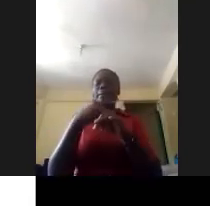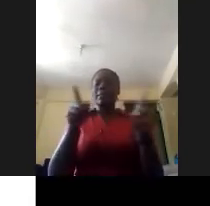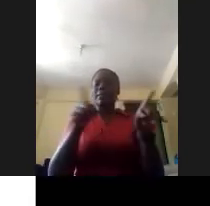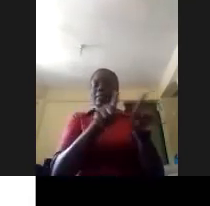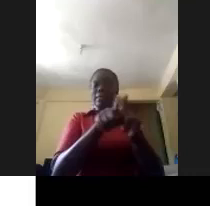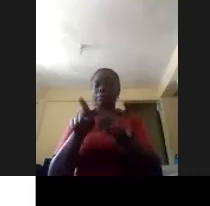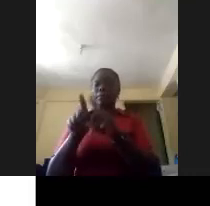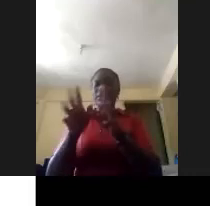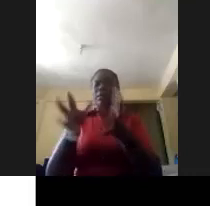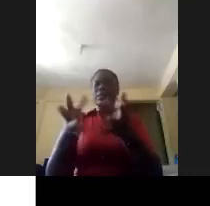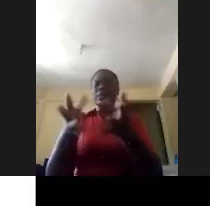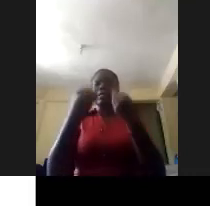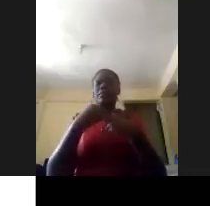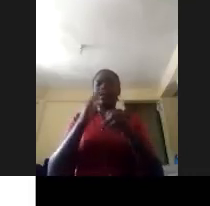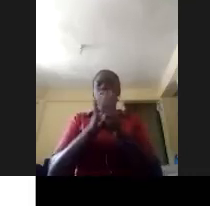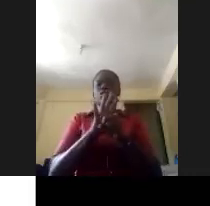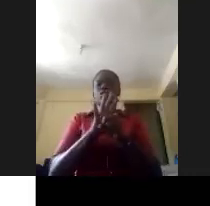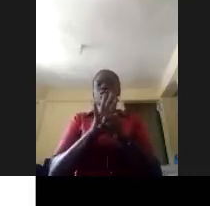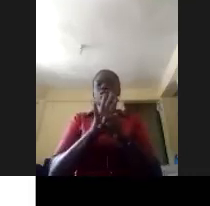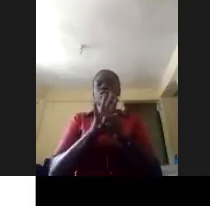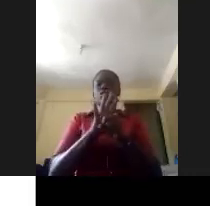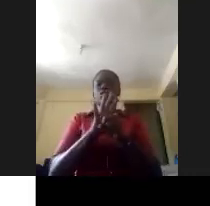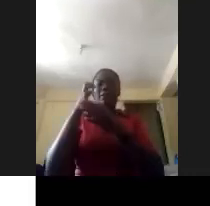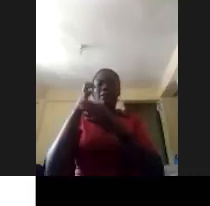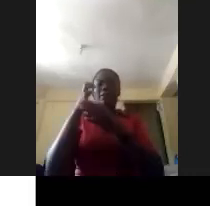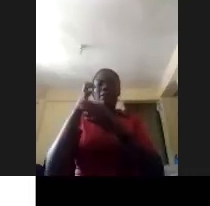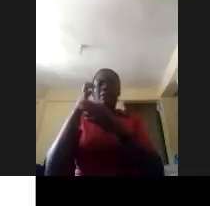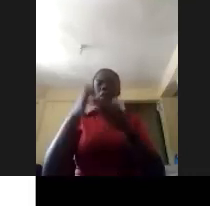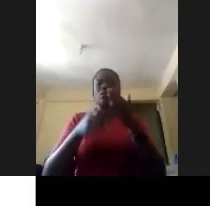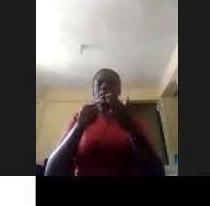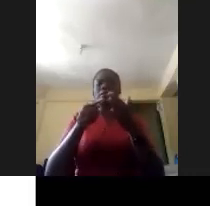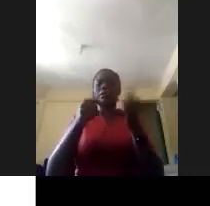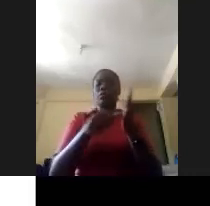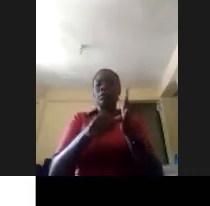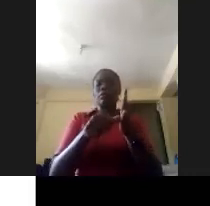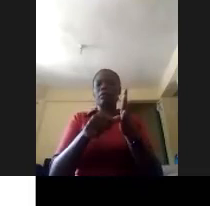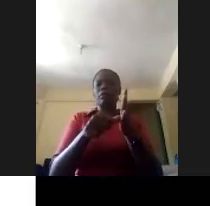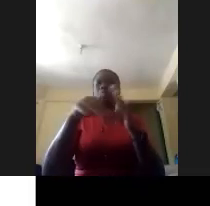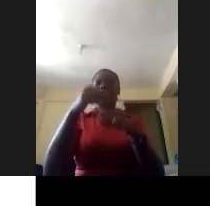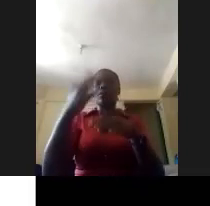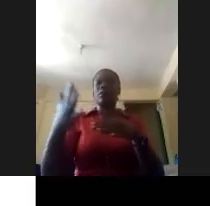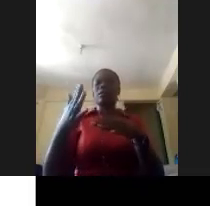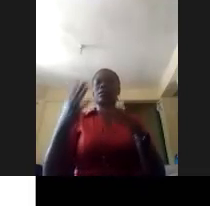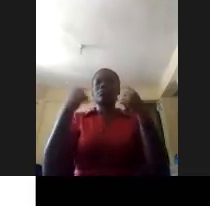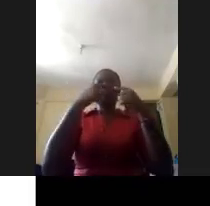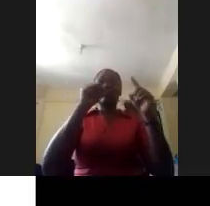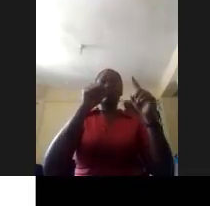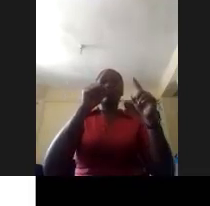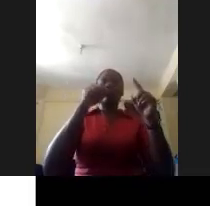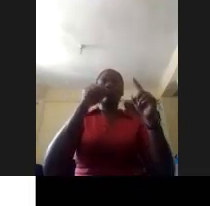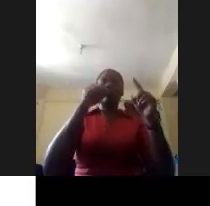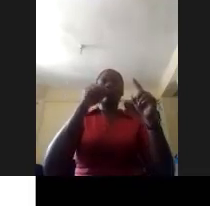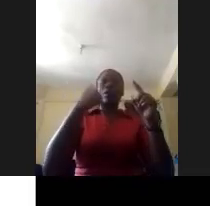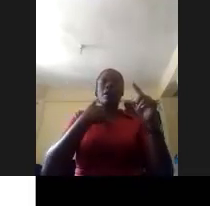brings a lot of hope. Yeah, at the end of this crisis, we are going to come out as individuals who have a solid sense of